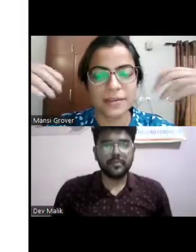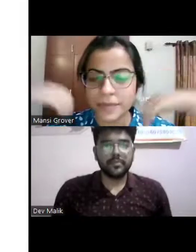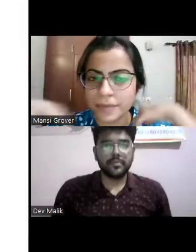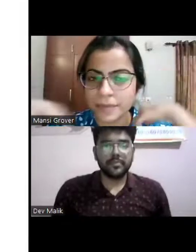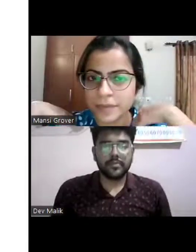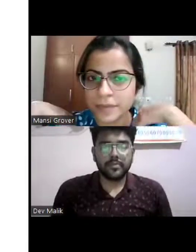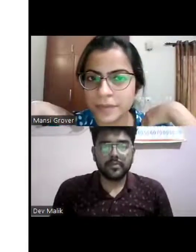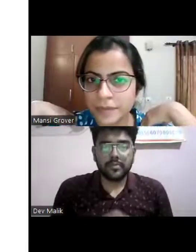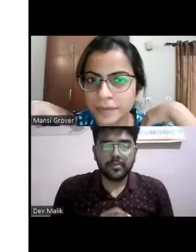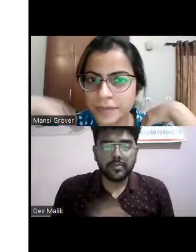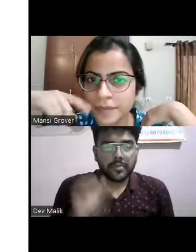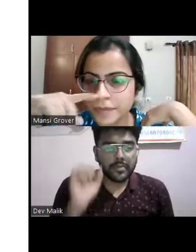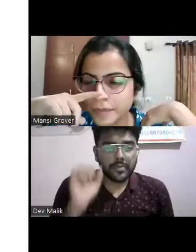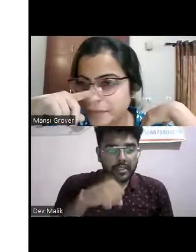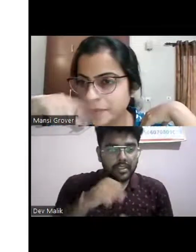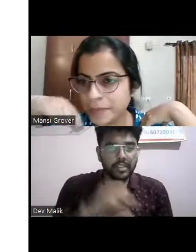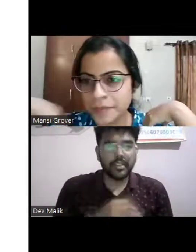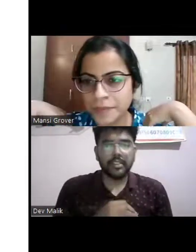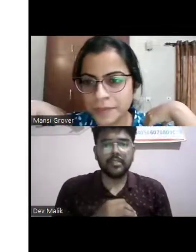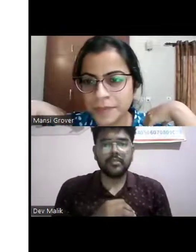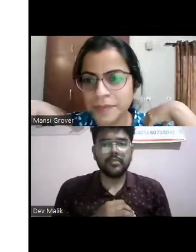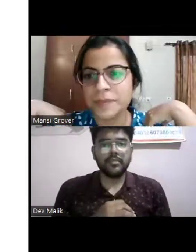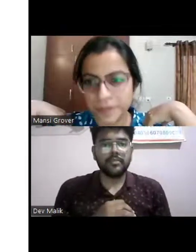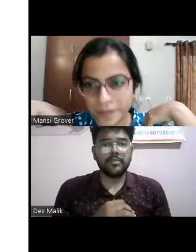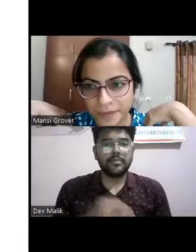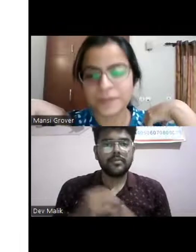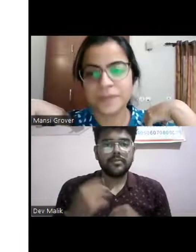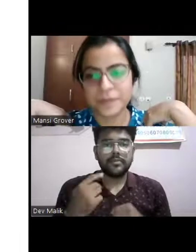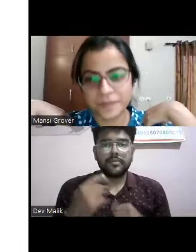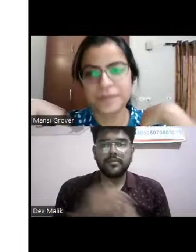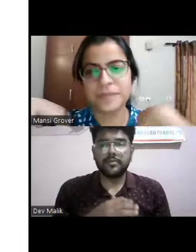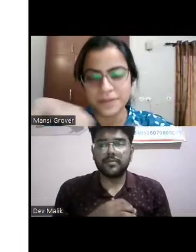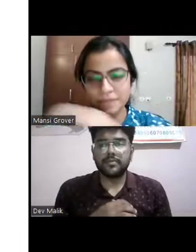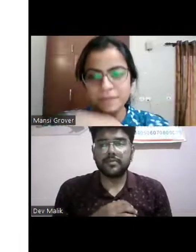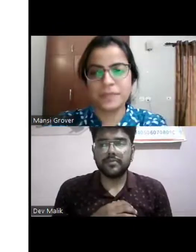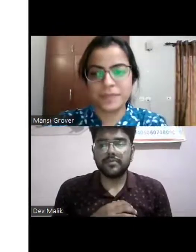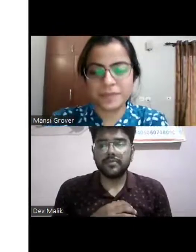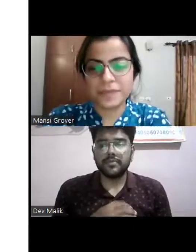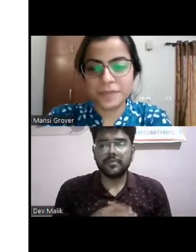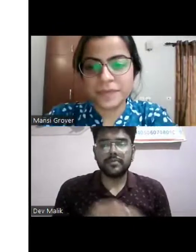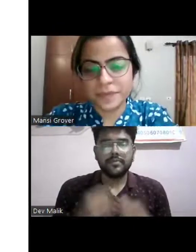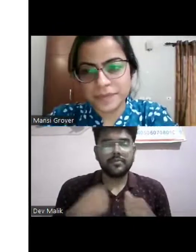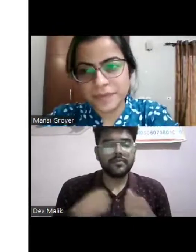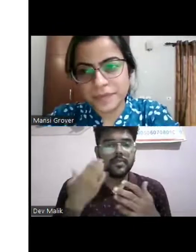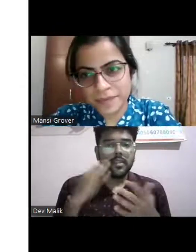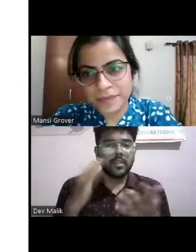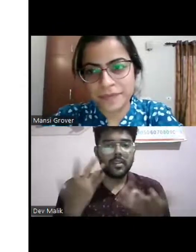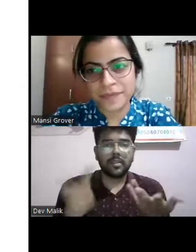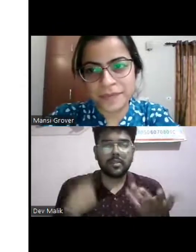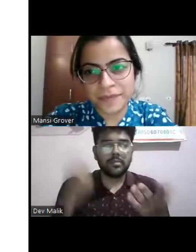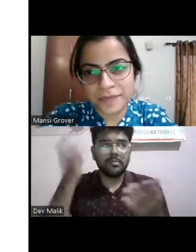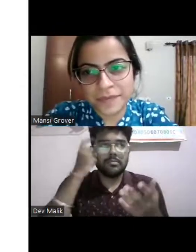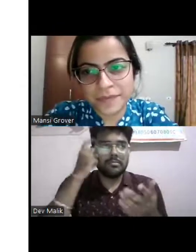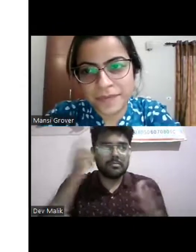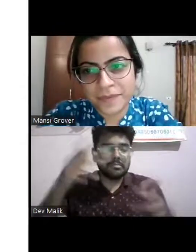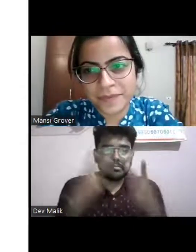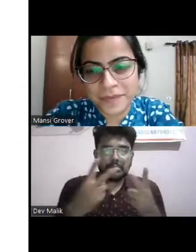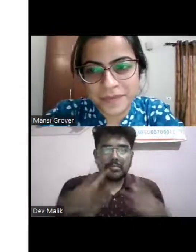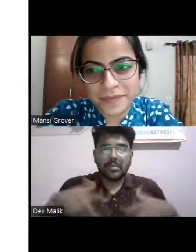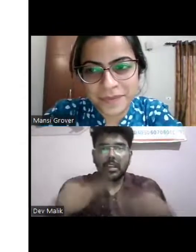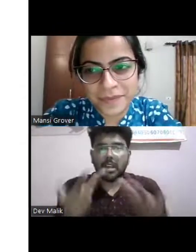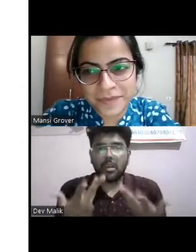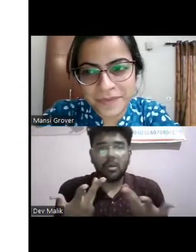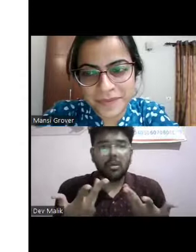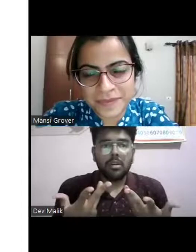Maybe that he does not think himself in that light. Okay, we think that he suffers,